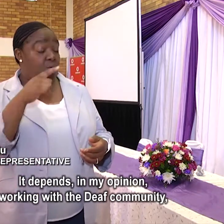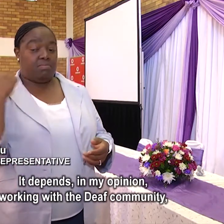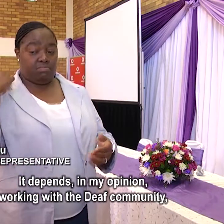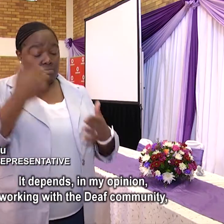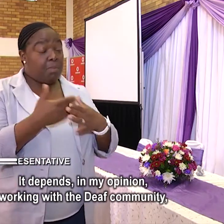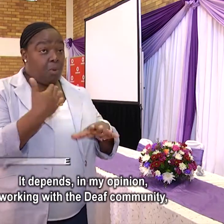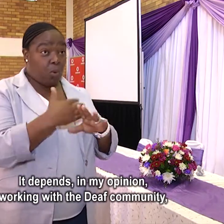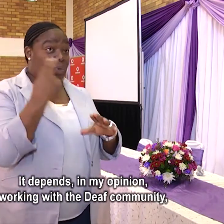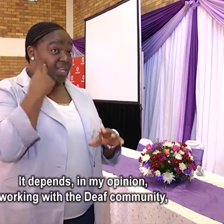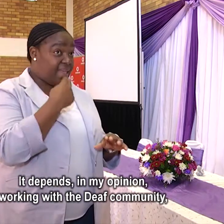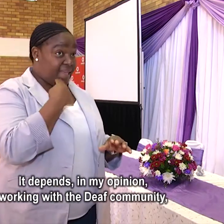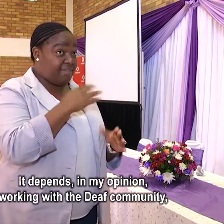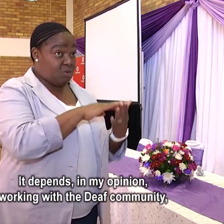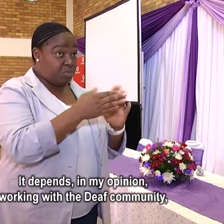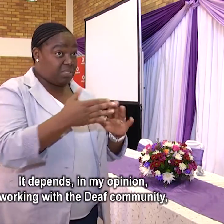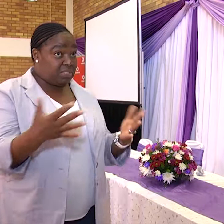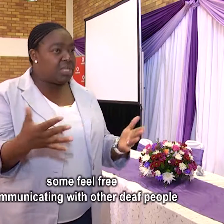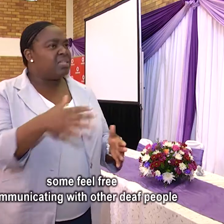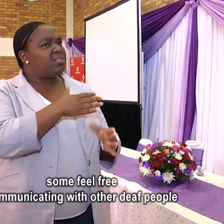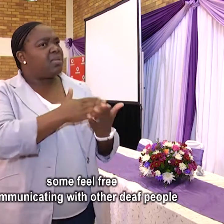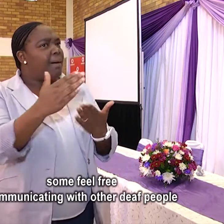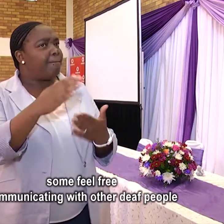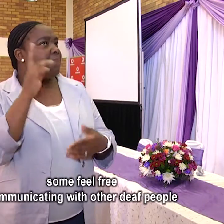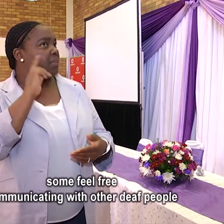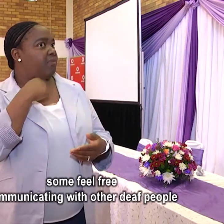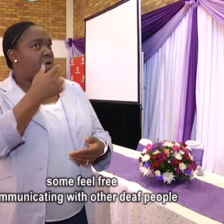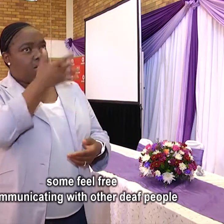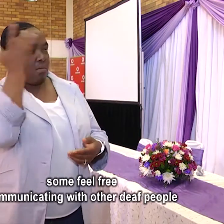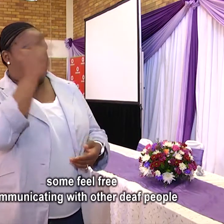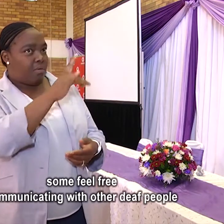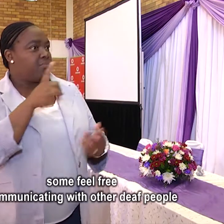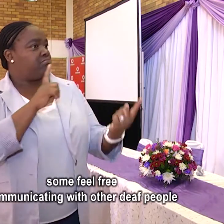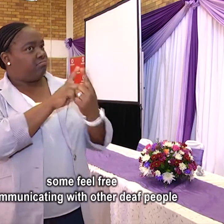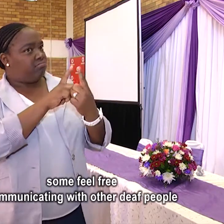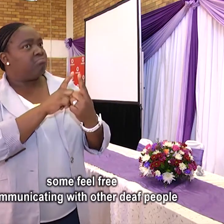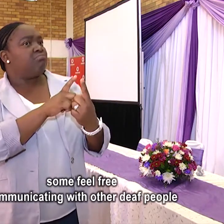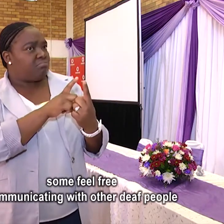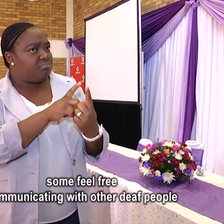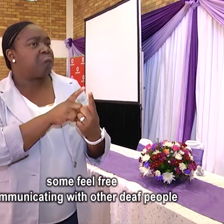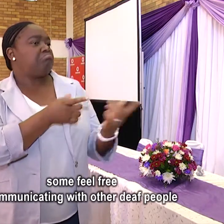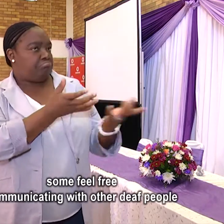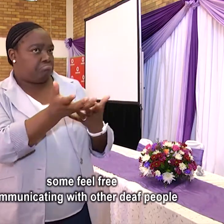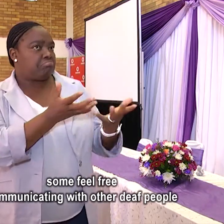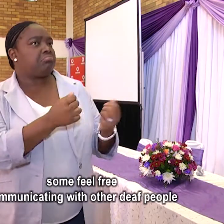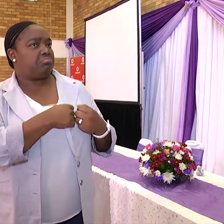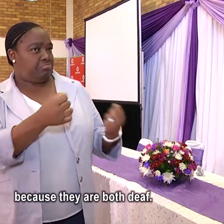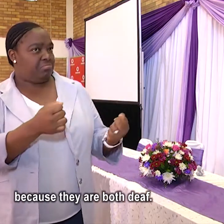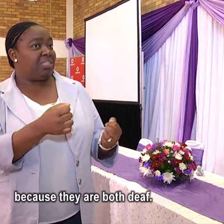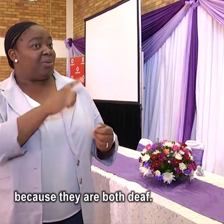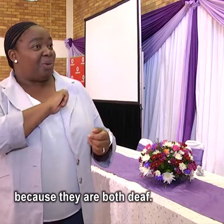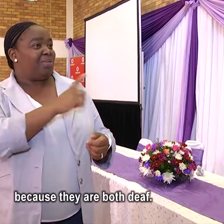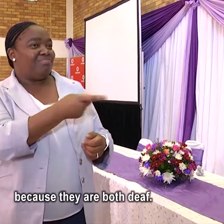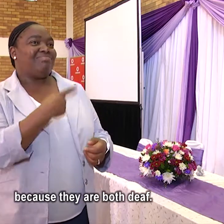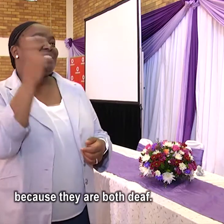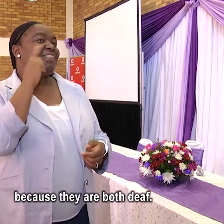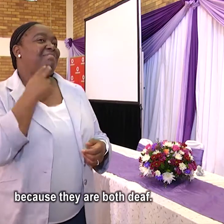It depends, in my opinion. Working with the deaf community, some feel free communicating with other deaf people because they are both